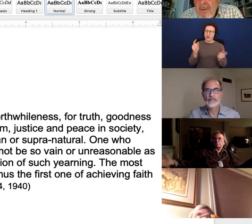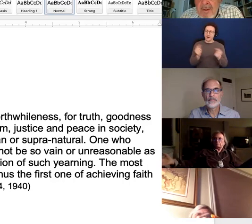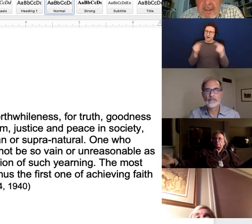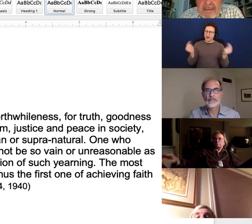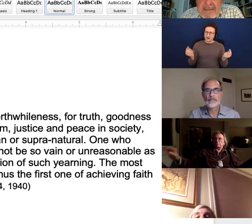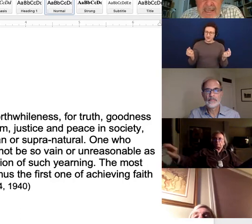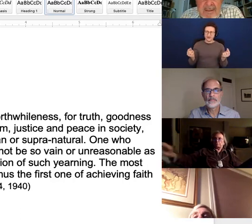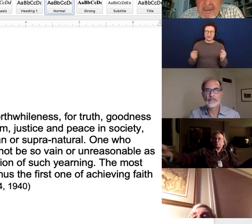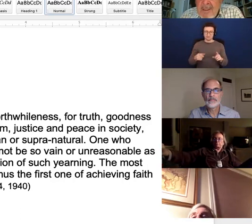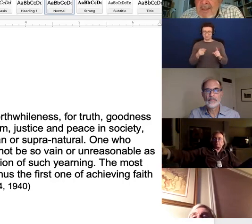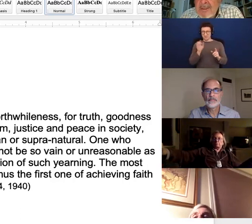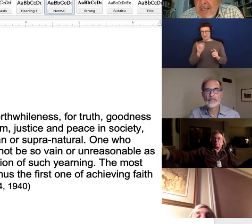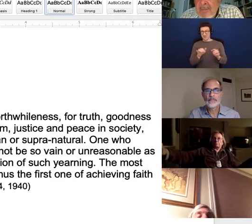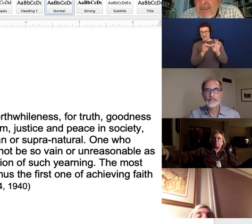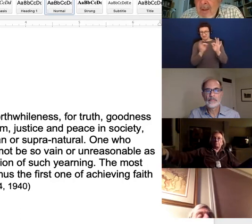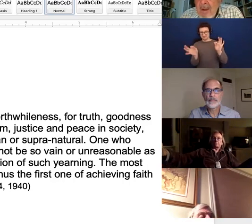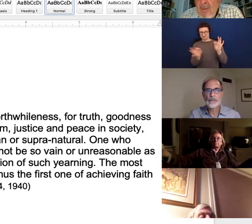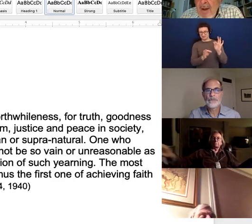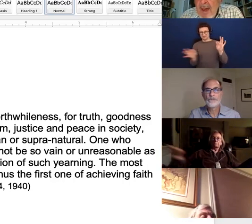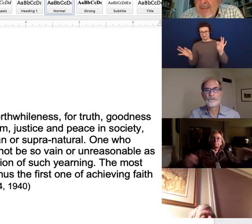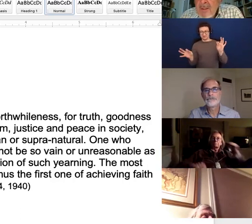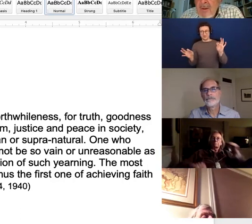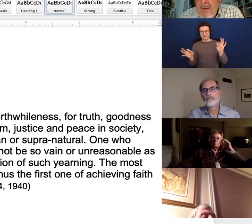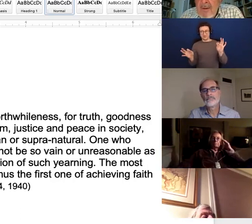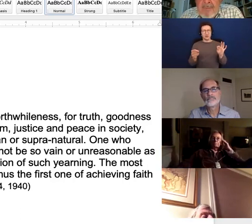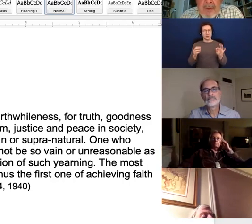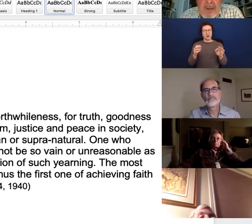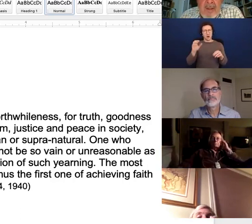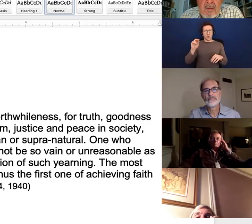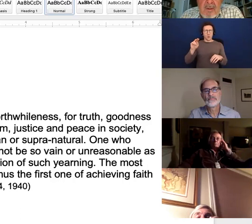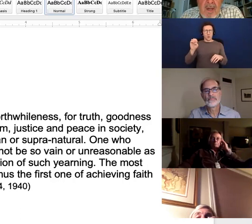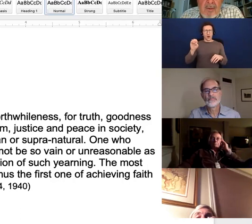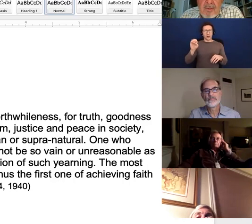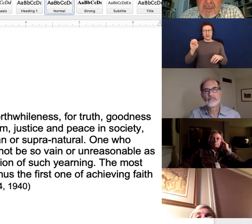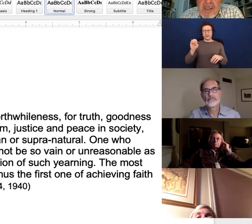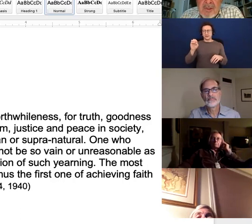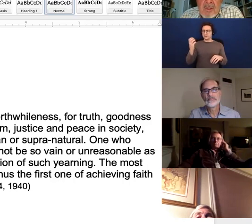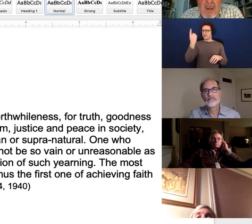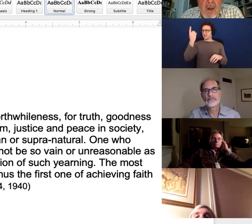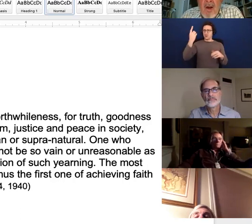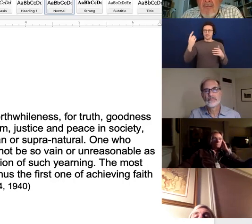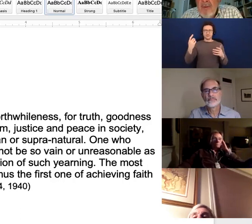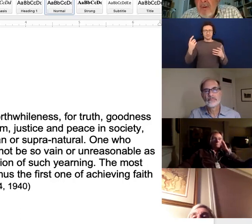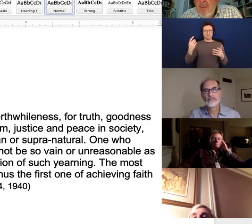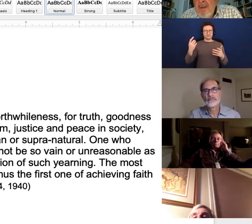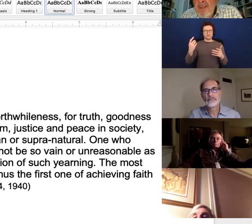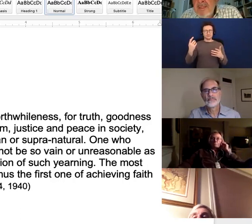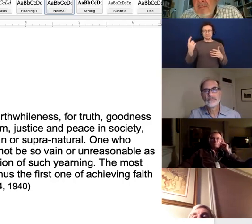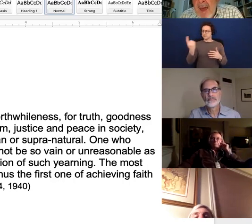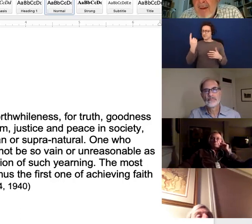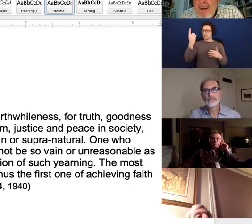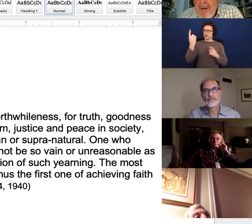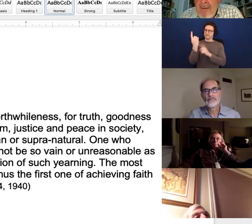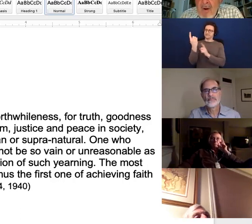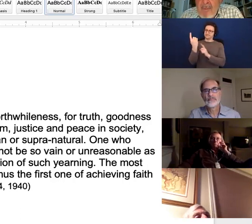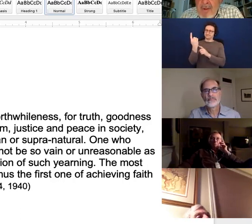here in this sentence, in this statement, one has a characterization of what is in